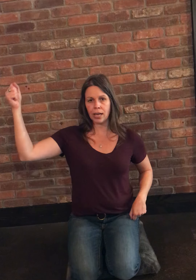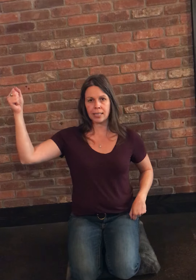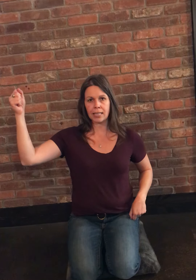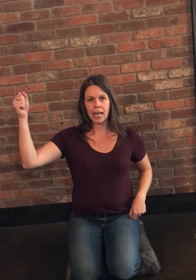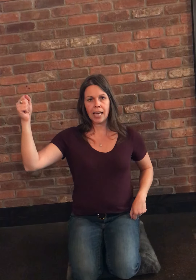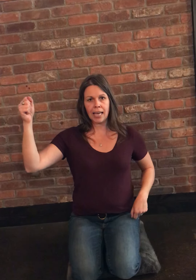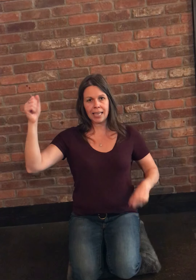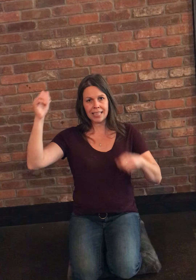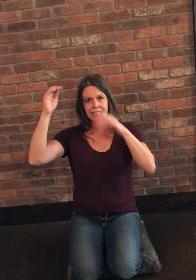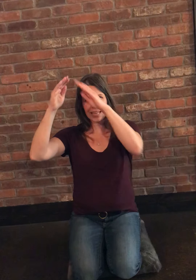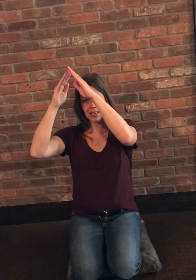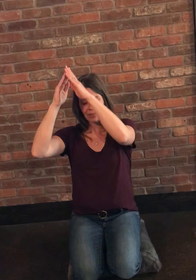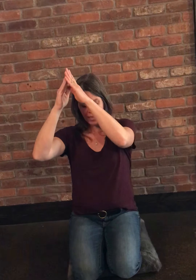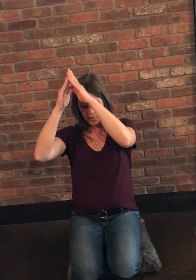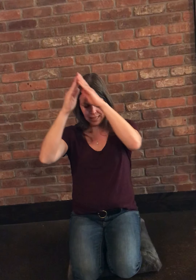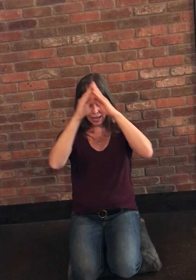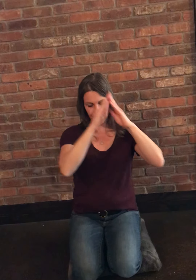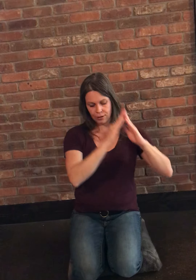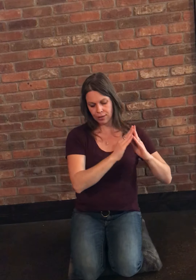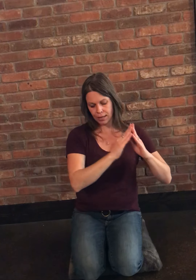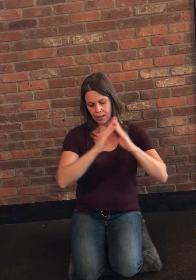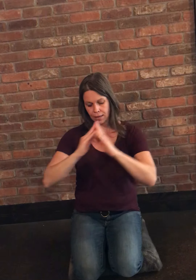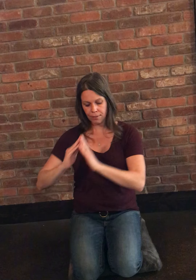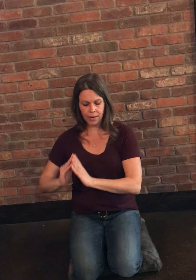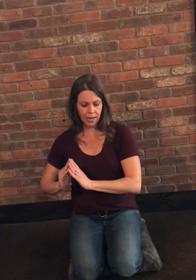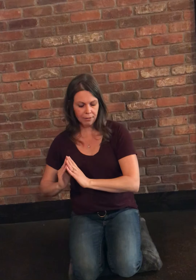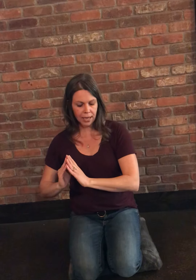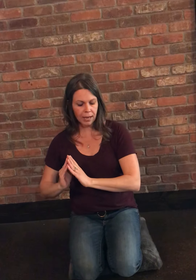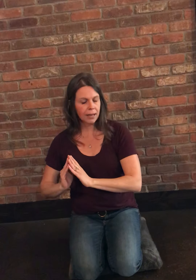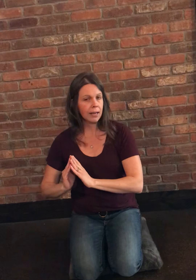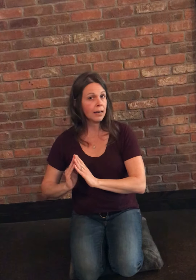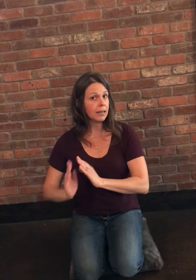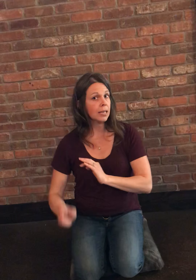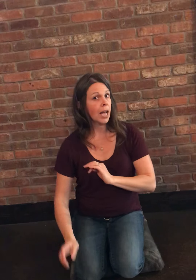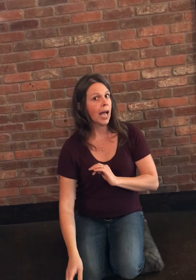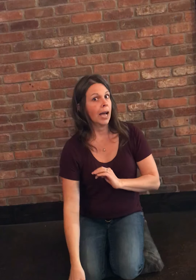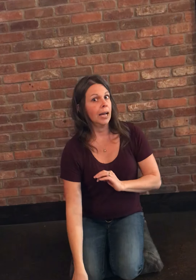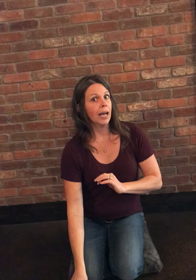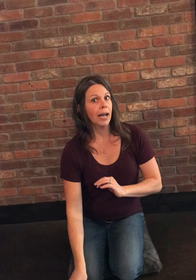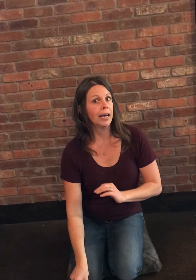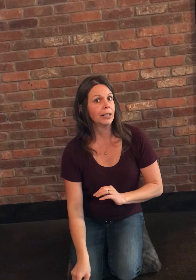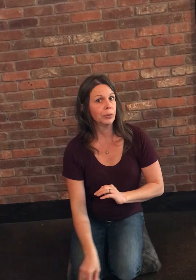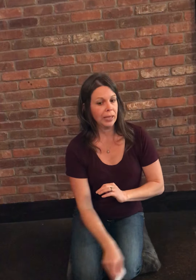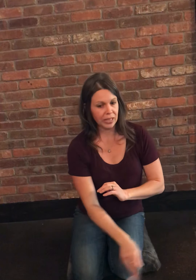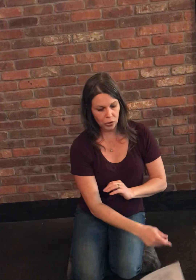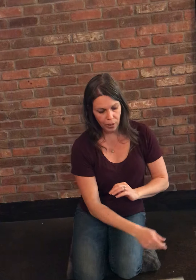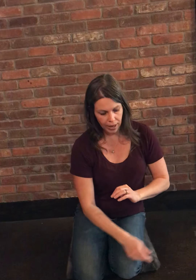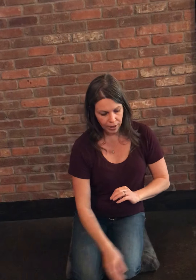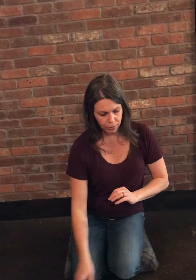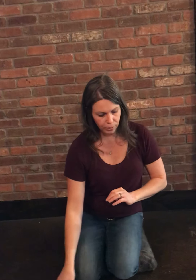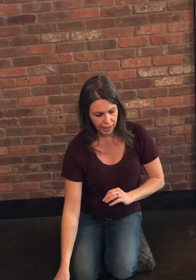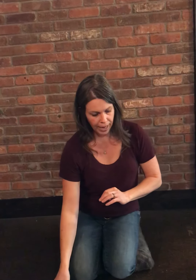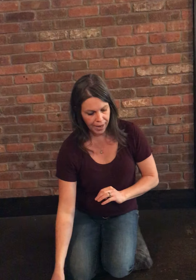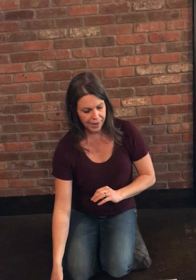shoguns, Incas of South America. And week 12 we